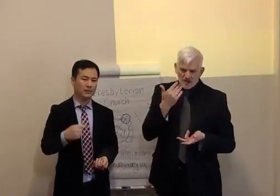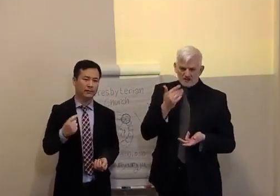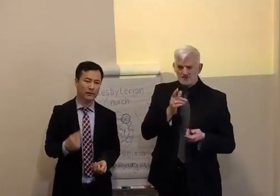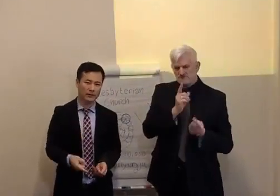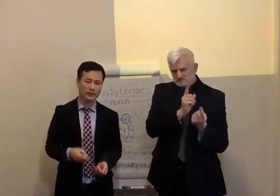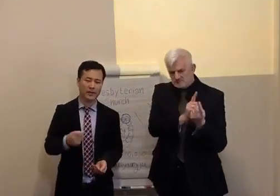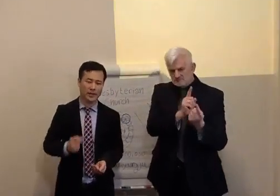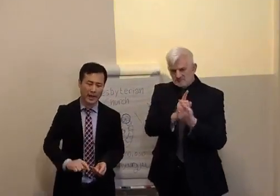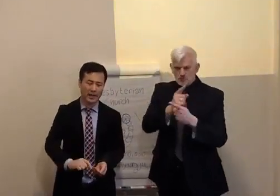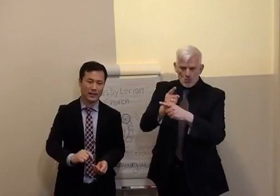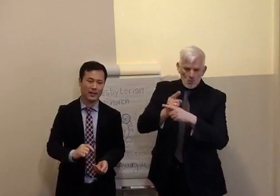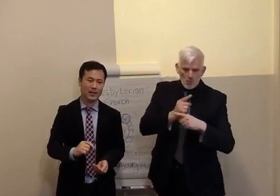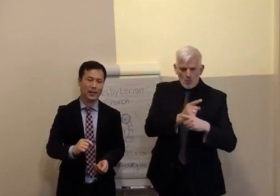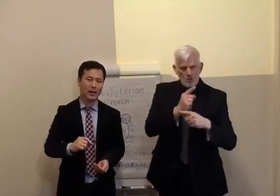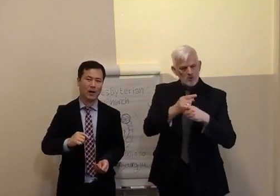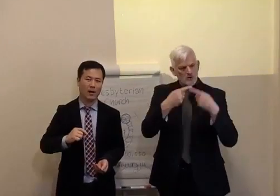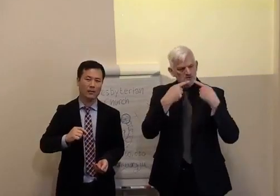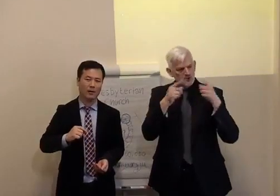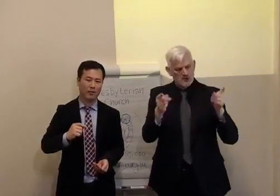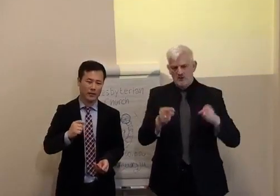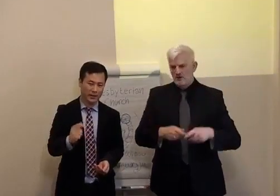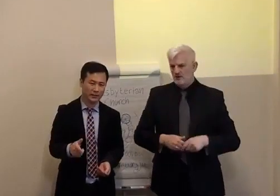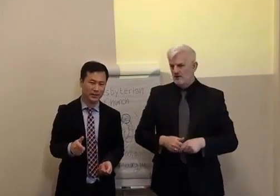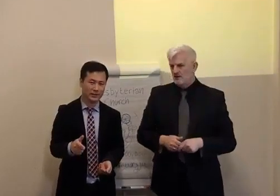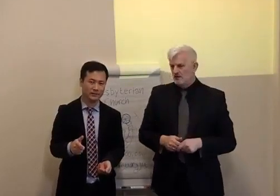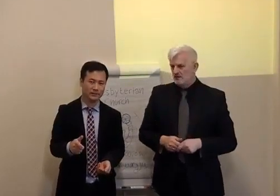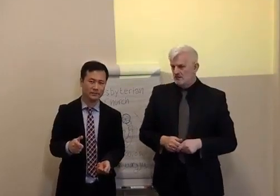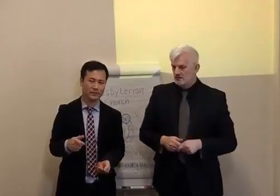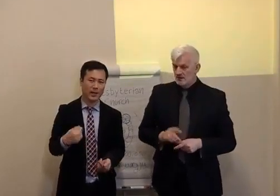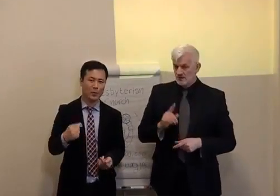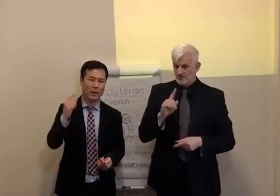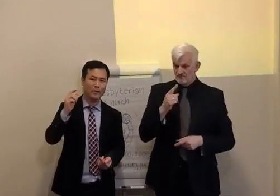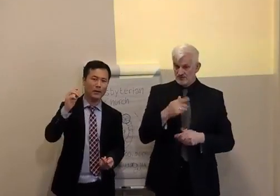The first day of evangelism, I went